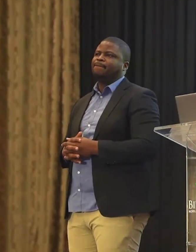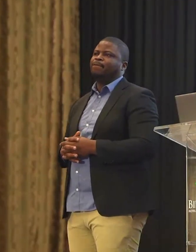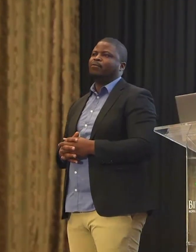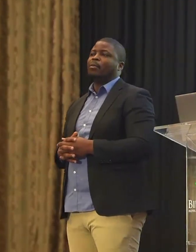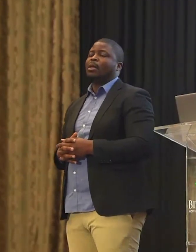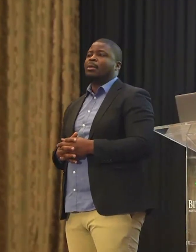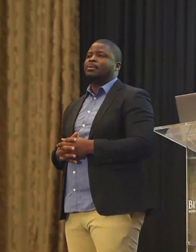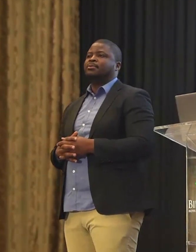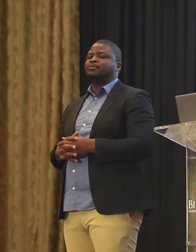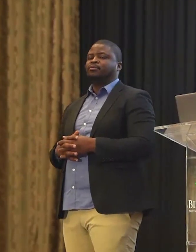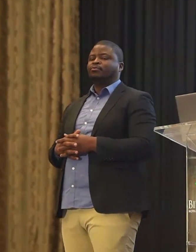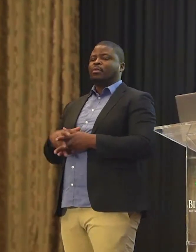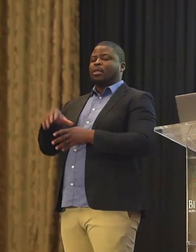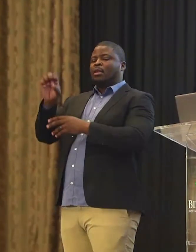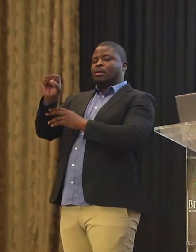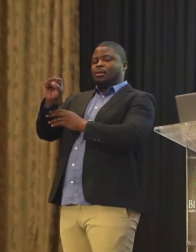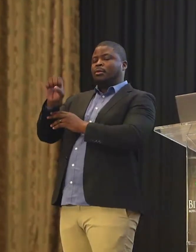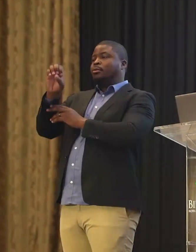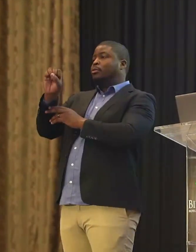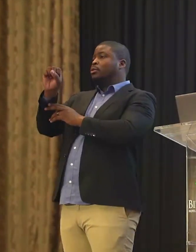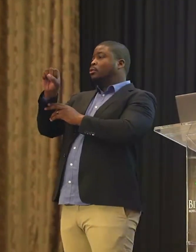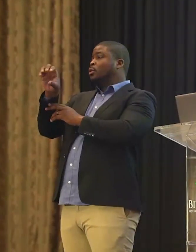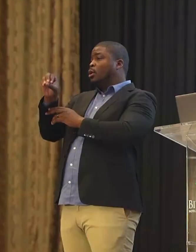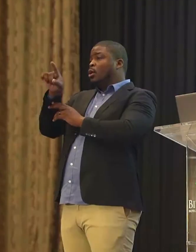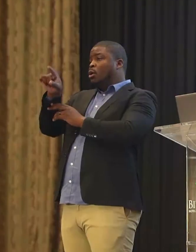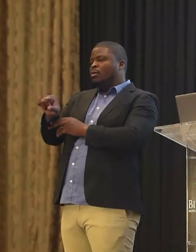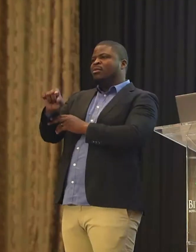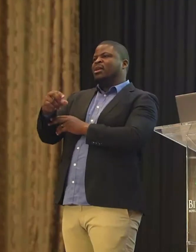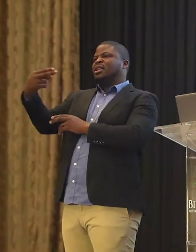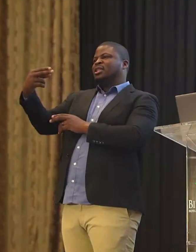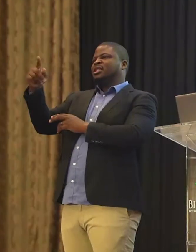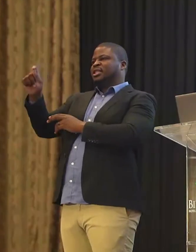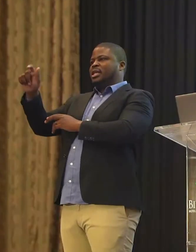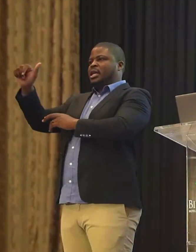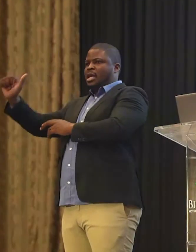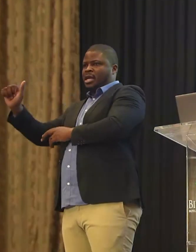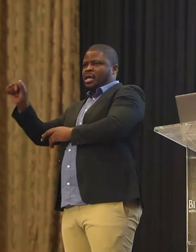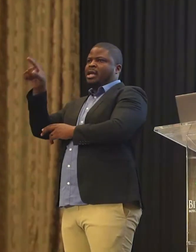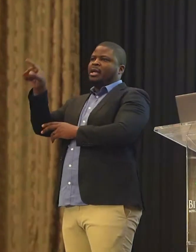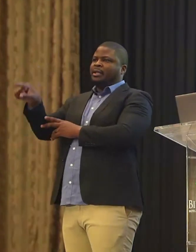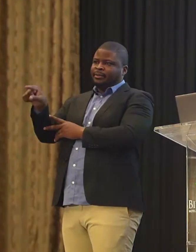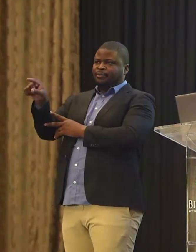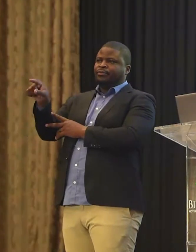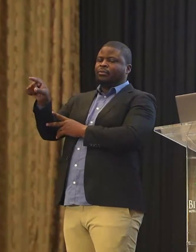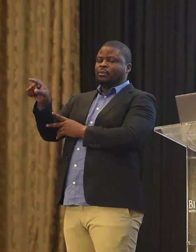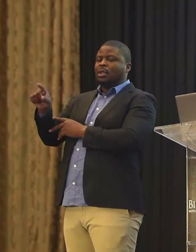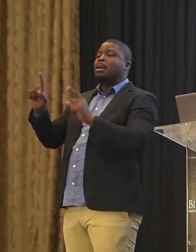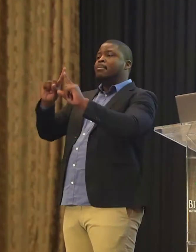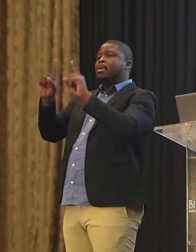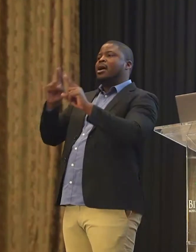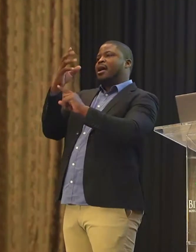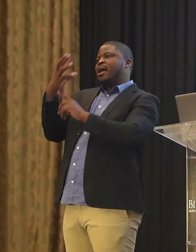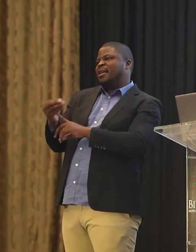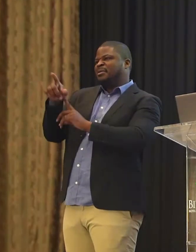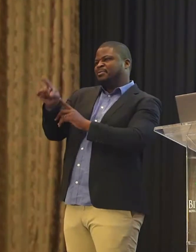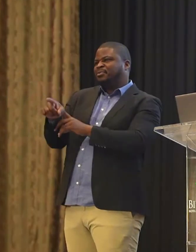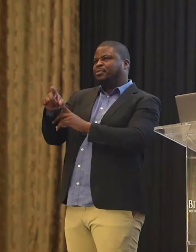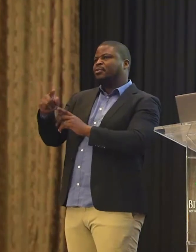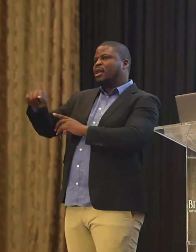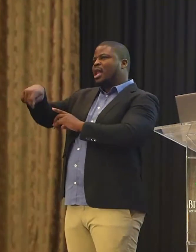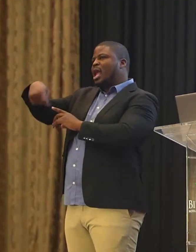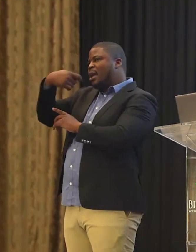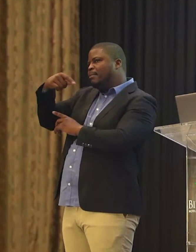So the HTA program is funded by the conditional grants, and they do offer biomedical services as well, which